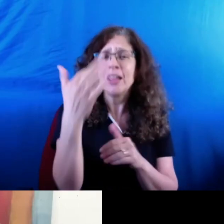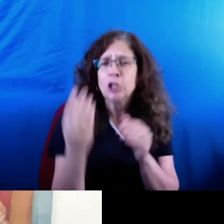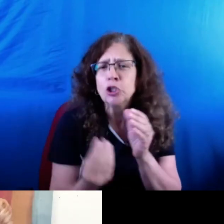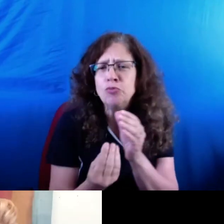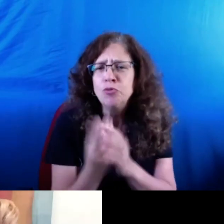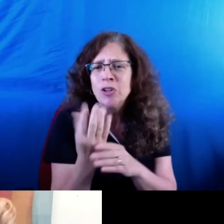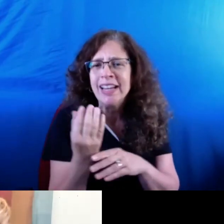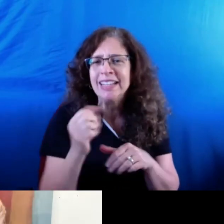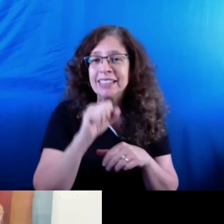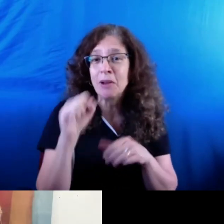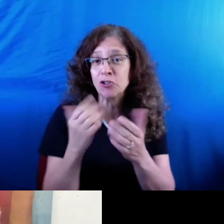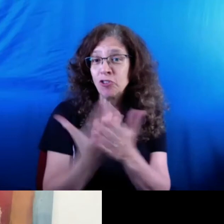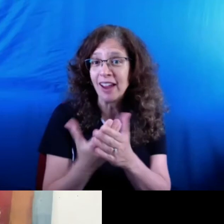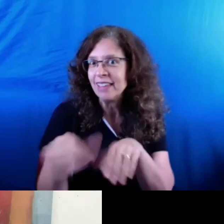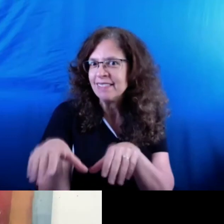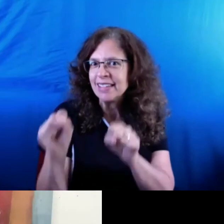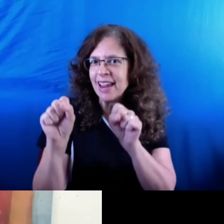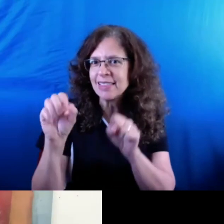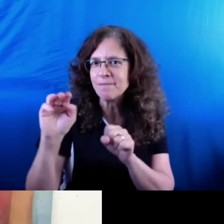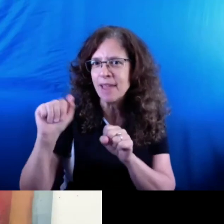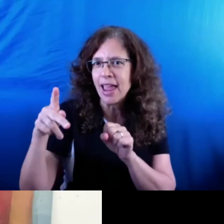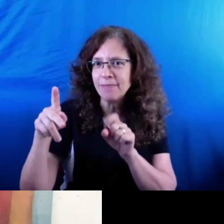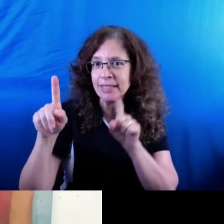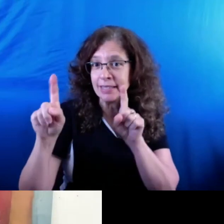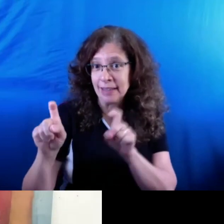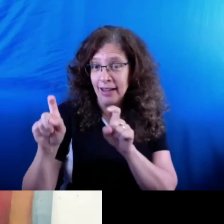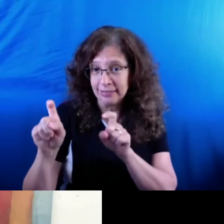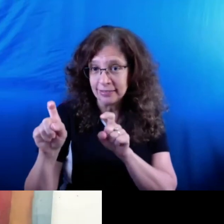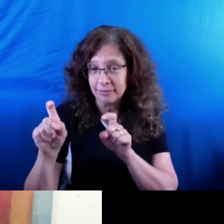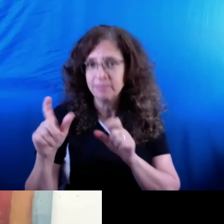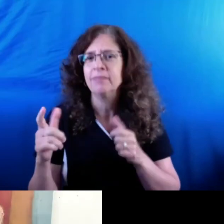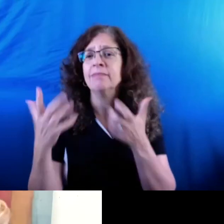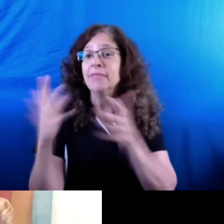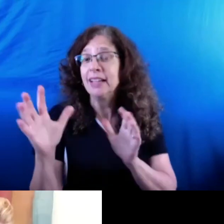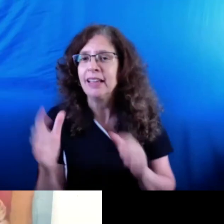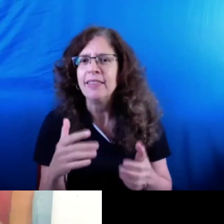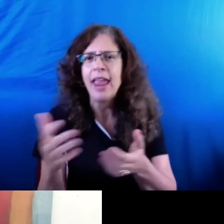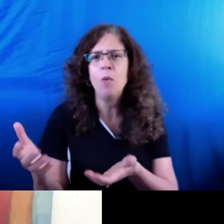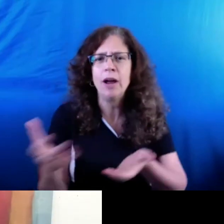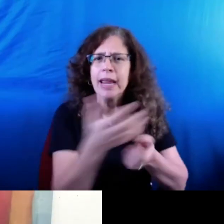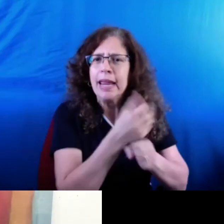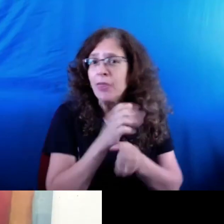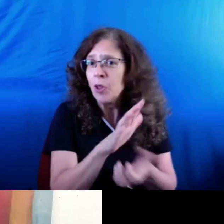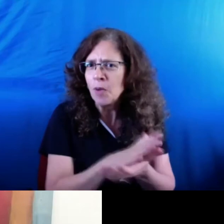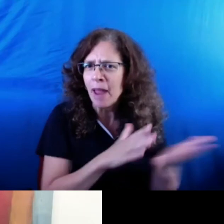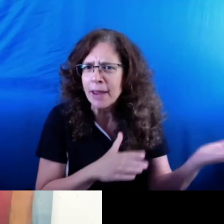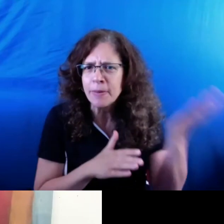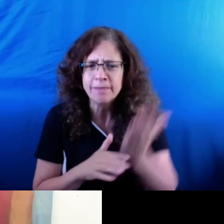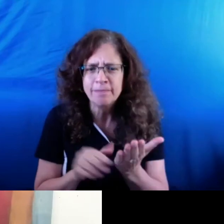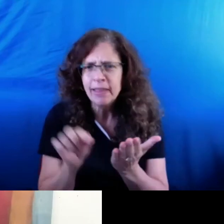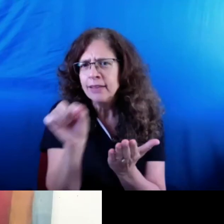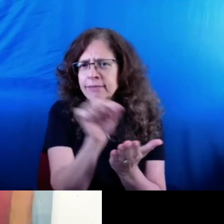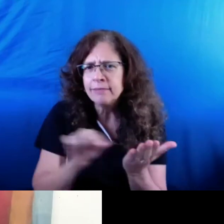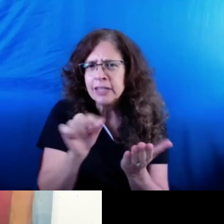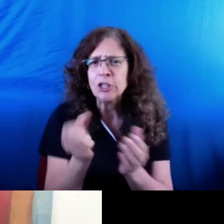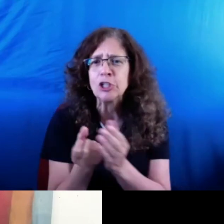in. And then in the spring semester arrived, and they would take the map testing again, and they would